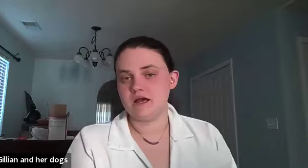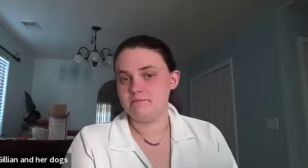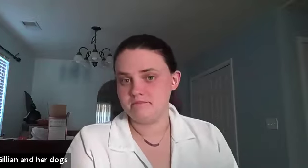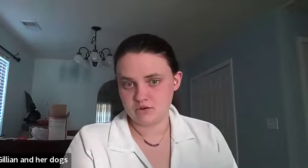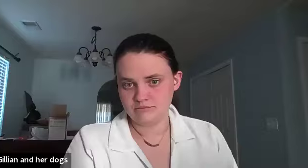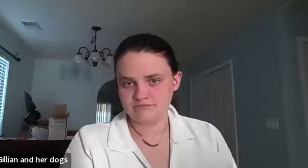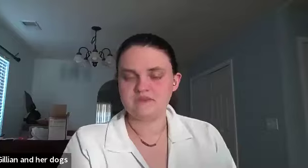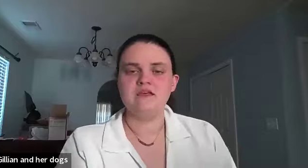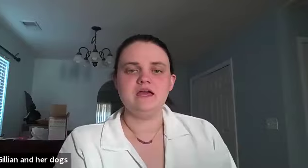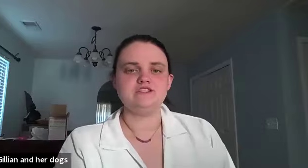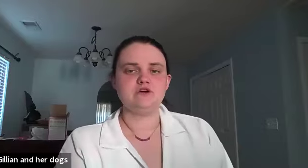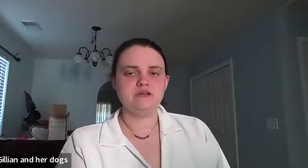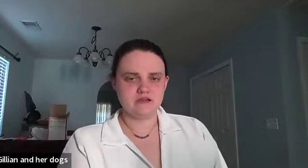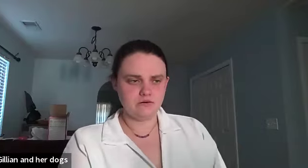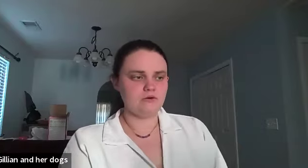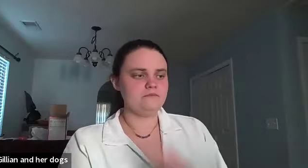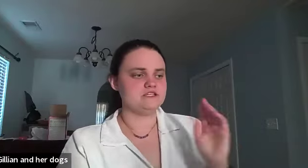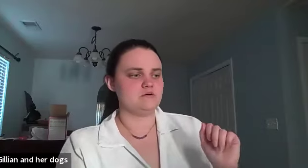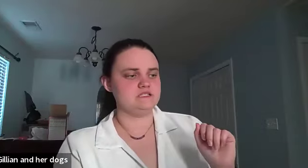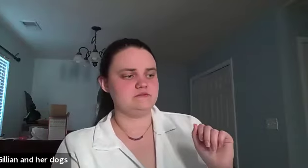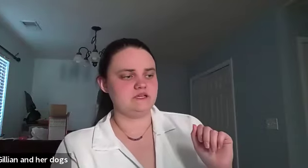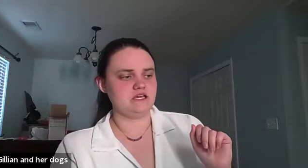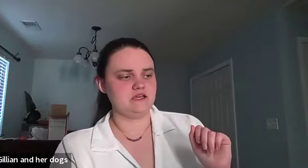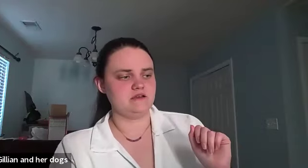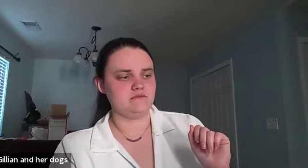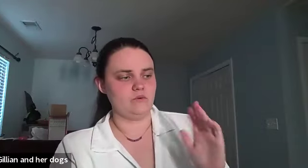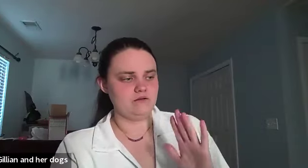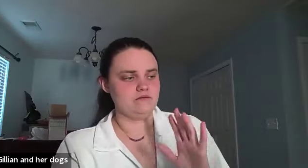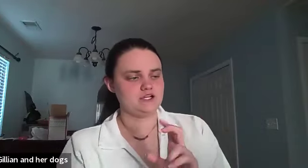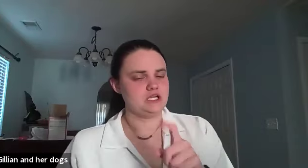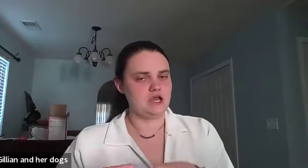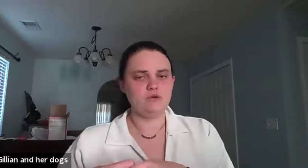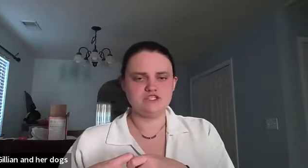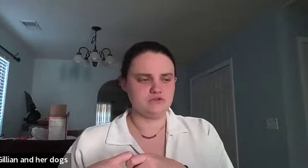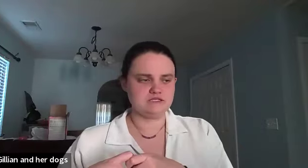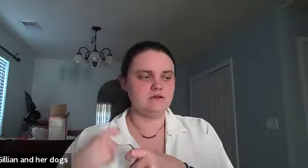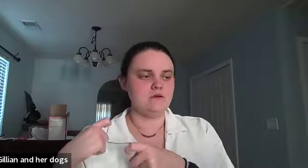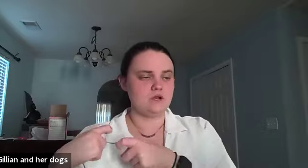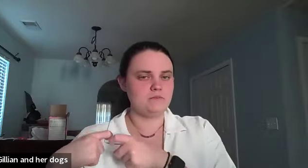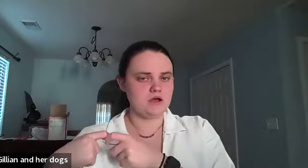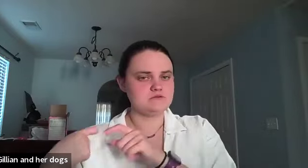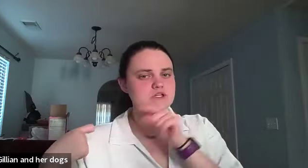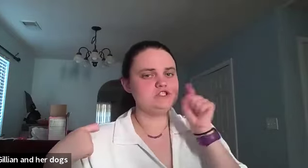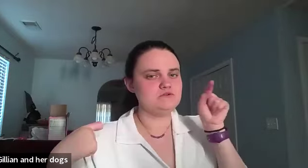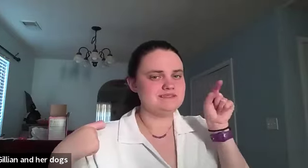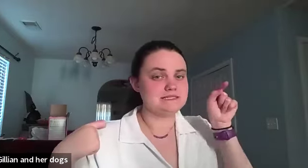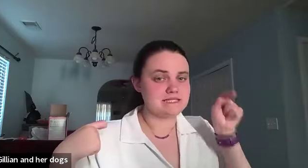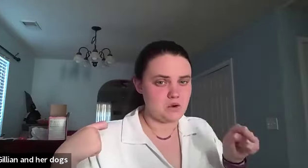a pickle. And so pickle is going to be, well, actually, I always do this. We're going to pause. We're going to do